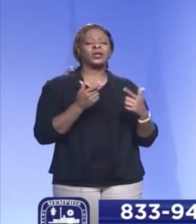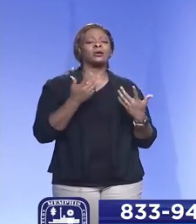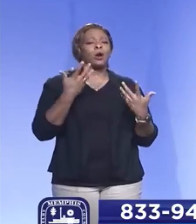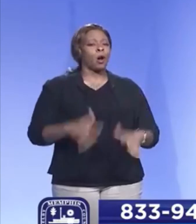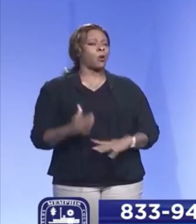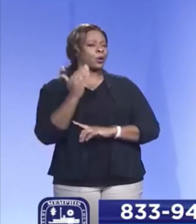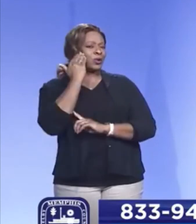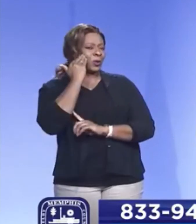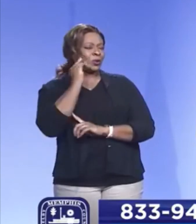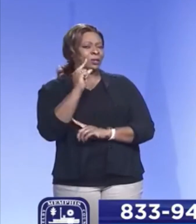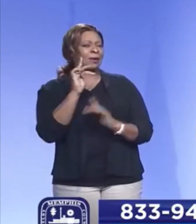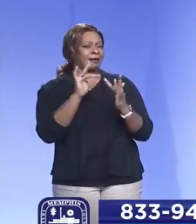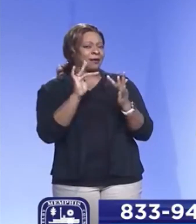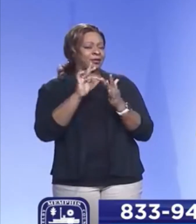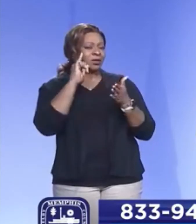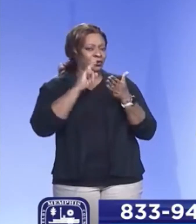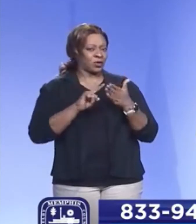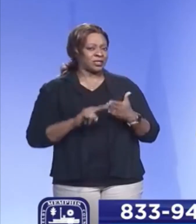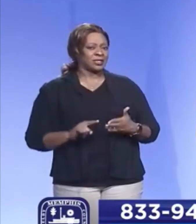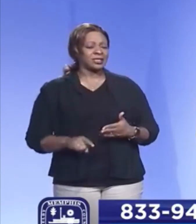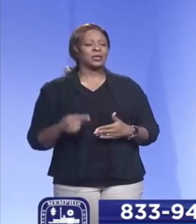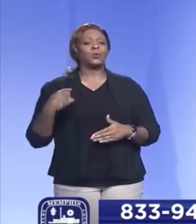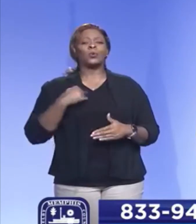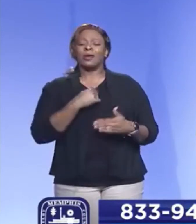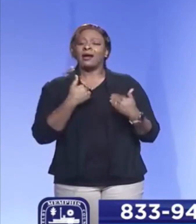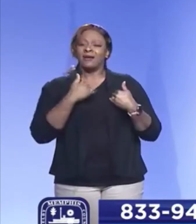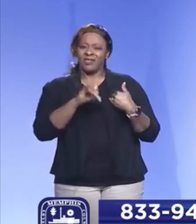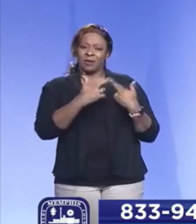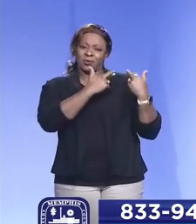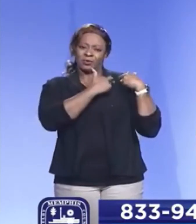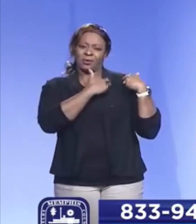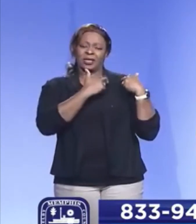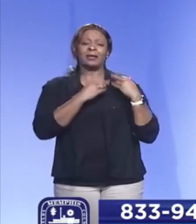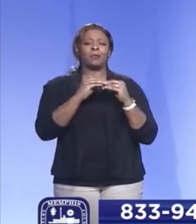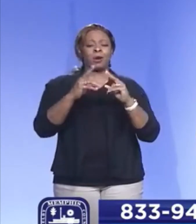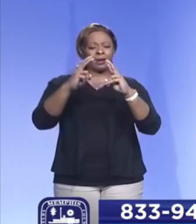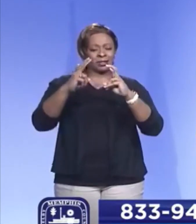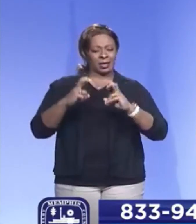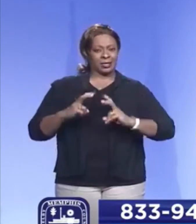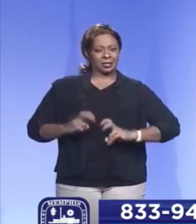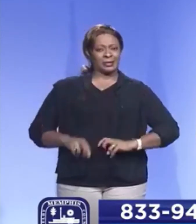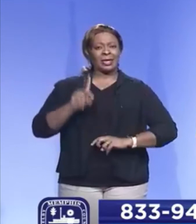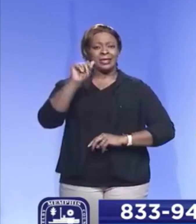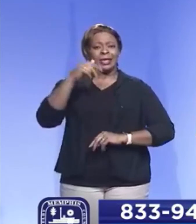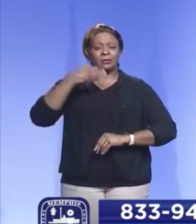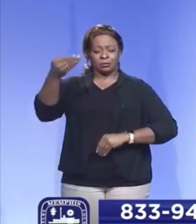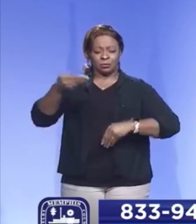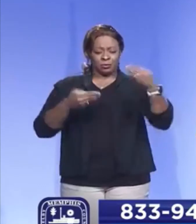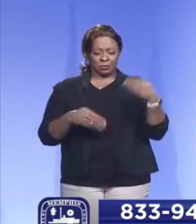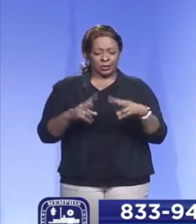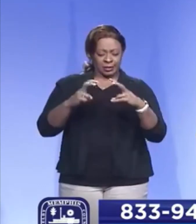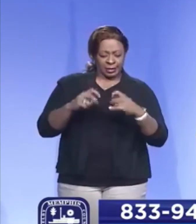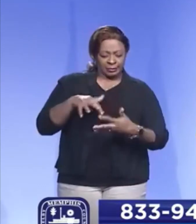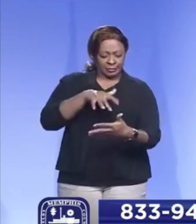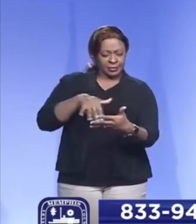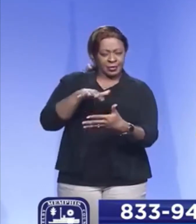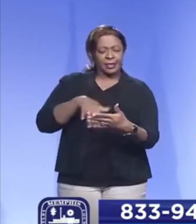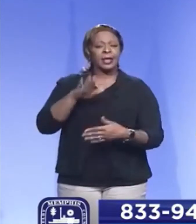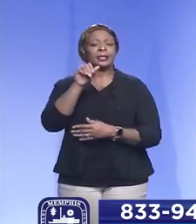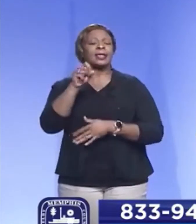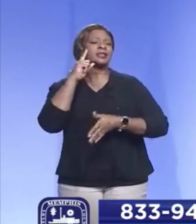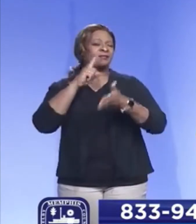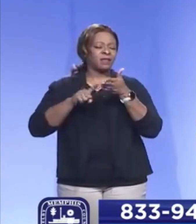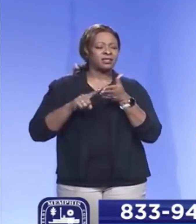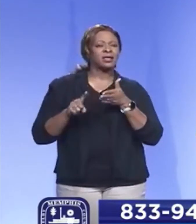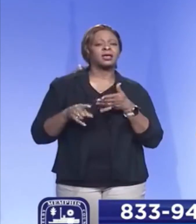of contact tracing, but we have a responsibility to do assessment, which is the data that we provide, the case